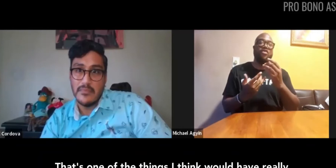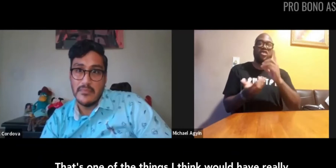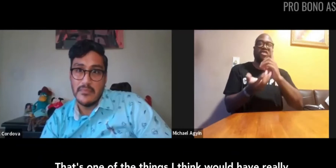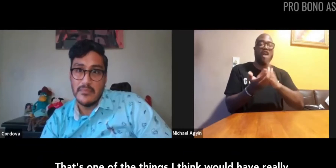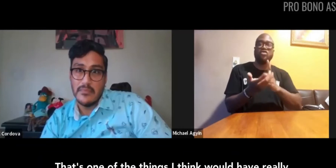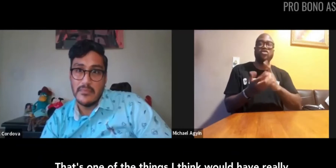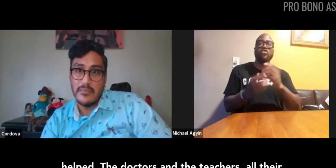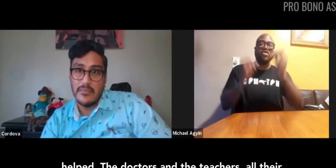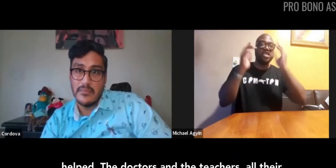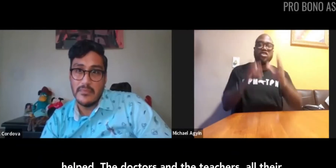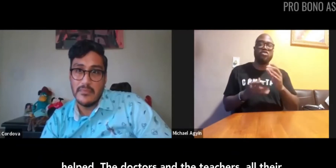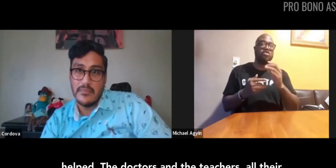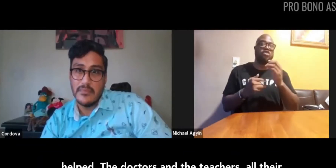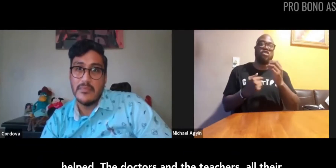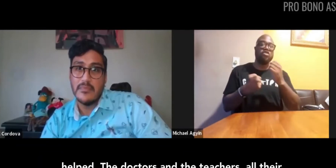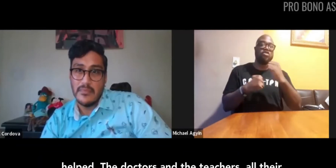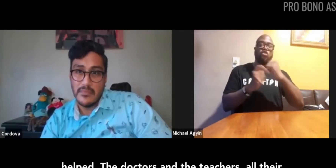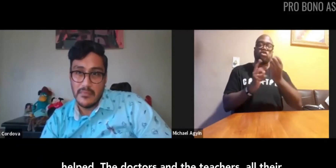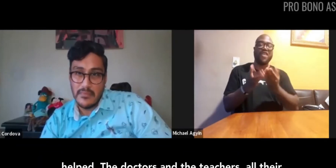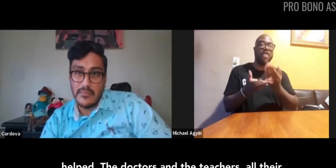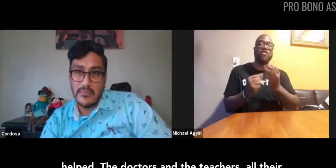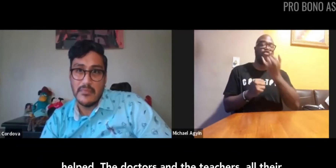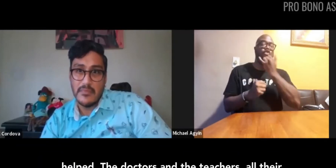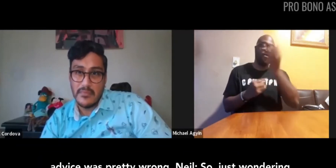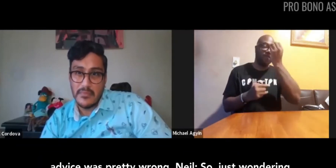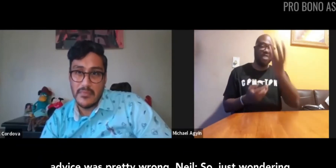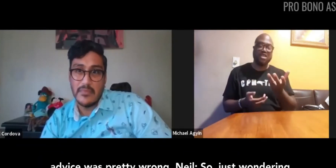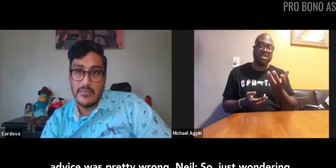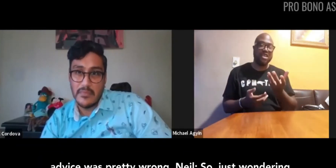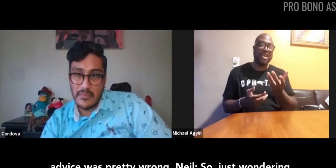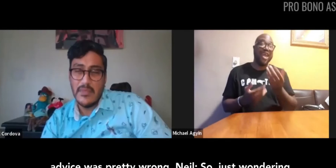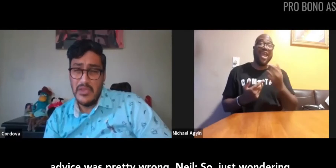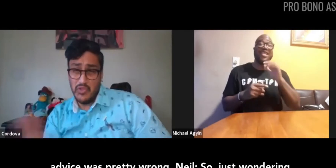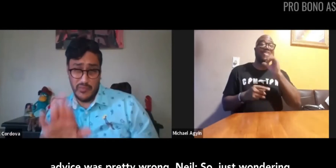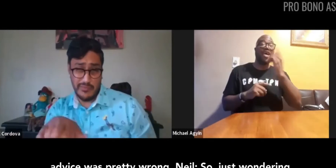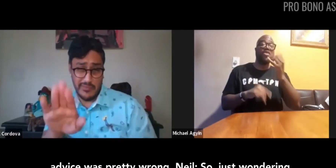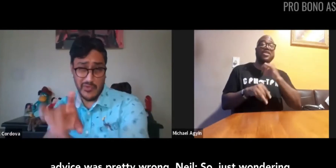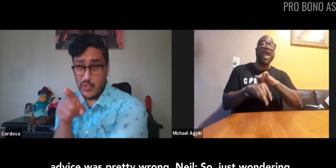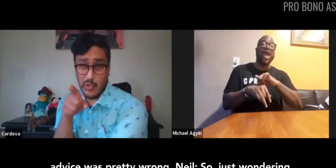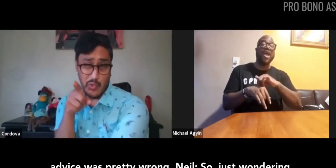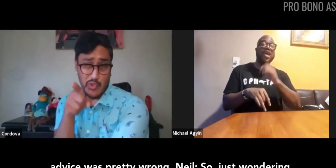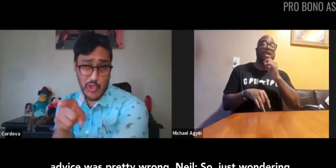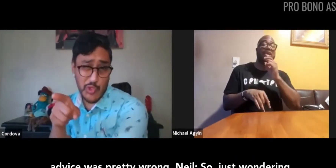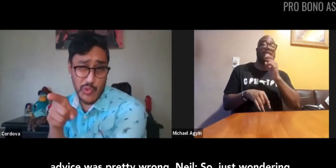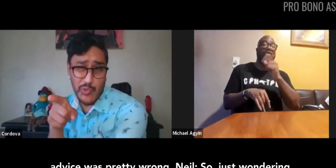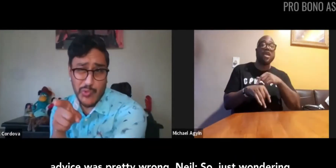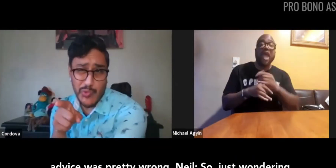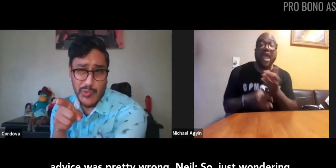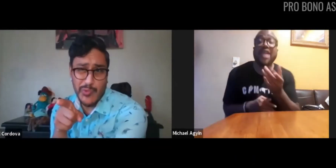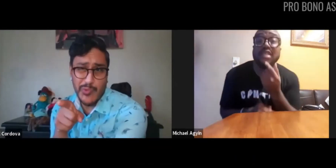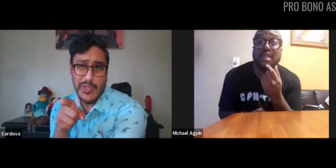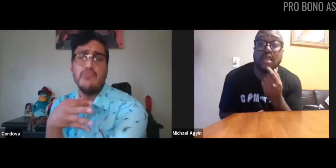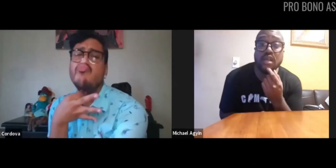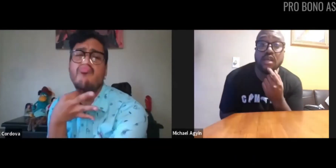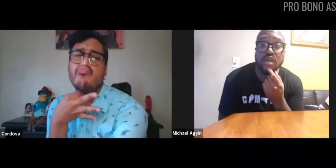have really helped. The doctors and the teachers, all their advice was pretty wrong. So, just